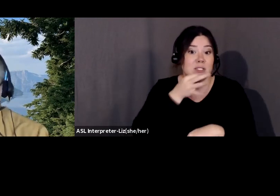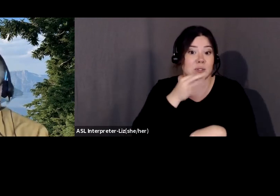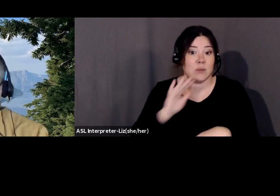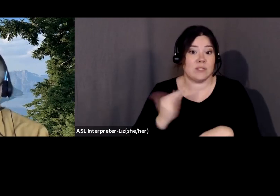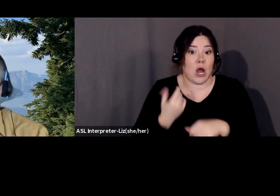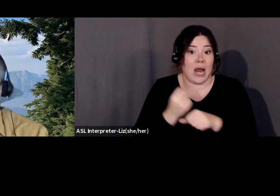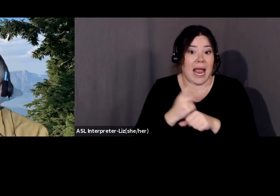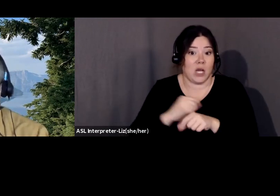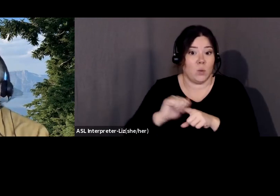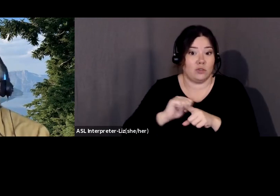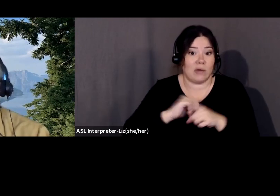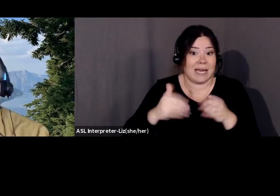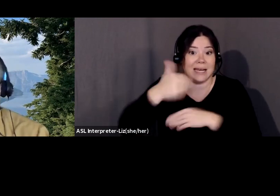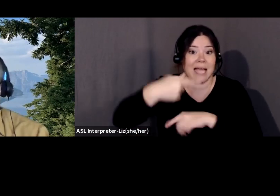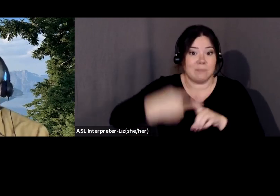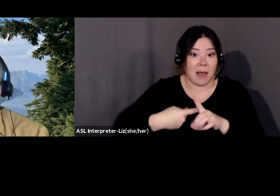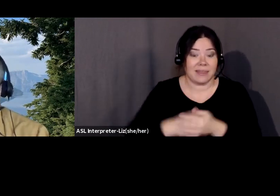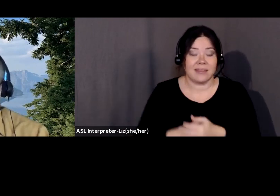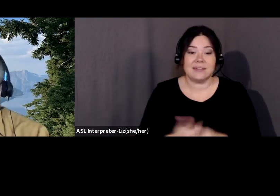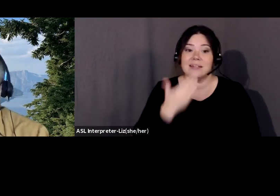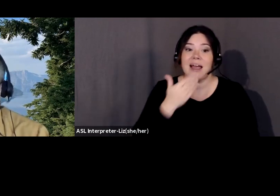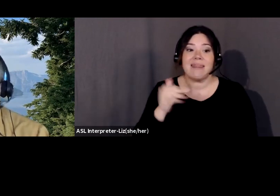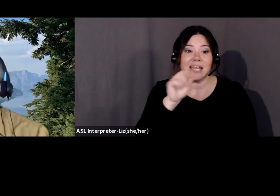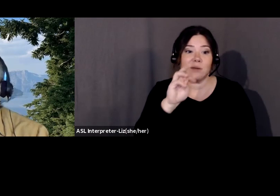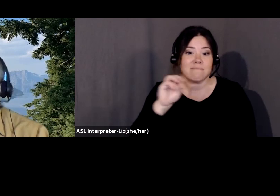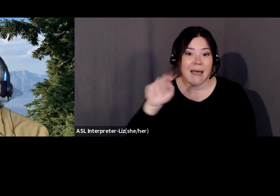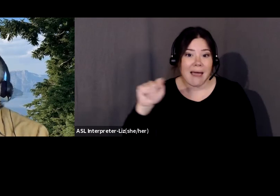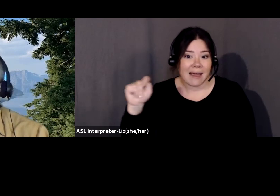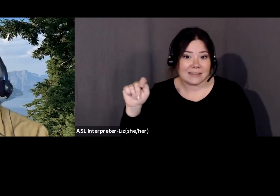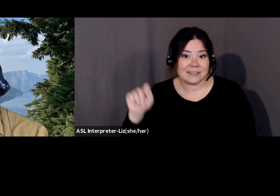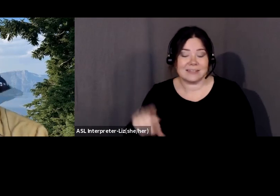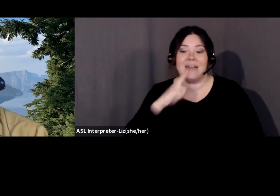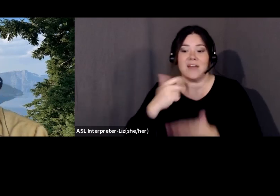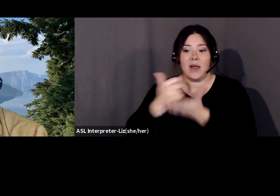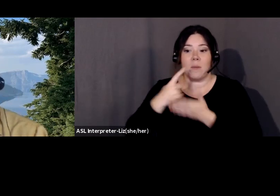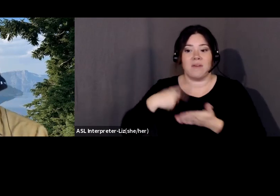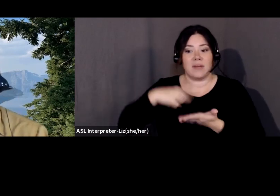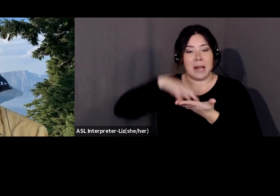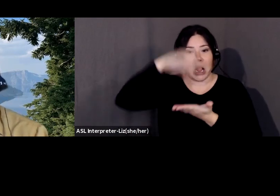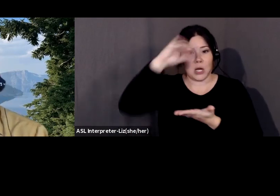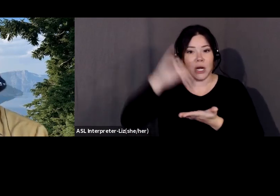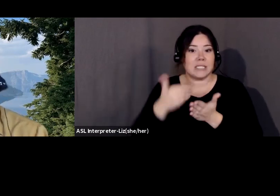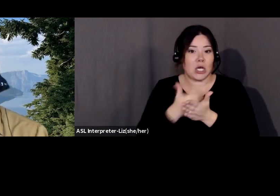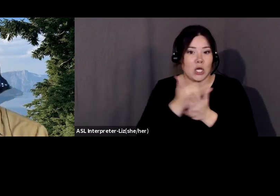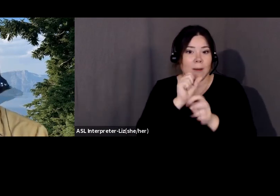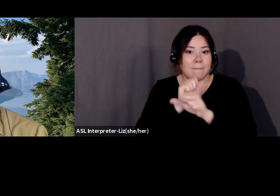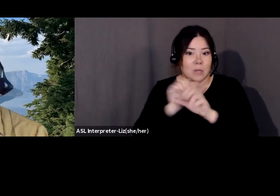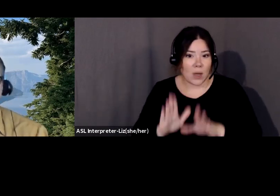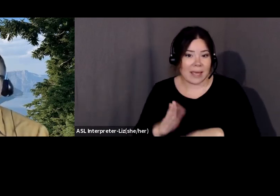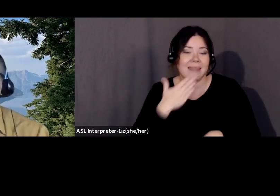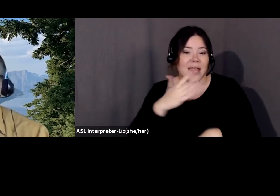next month. Thanks, Matt. Very helpful for me to learn as a new employee of the Washington SILC. Thank you for your